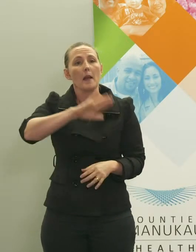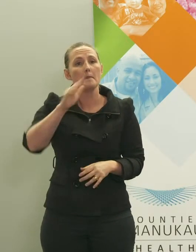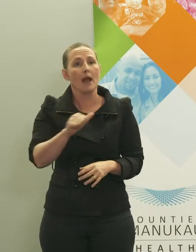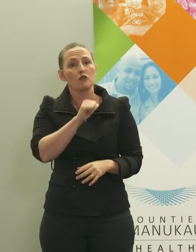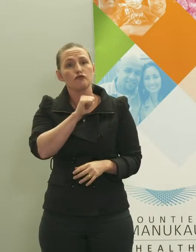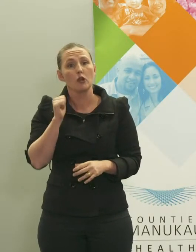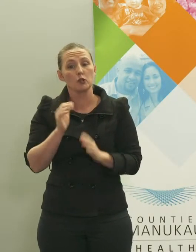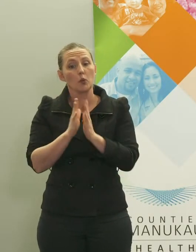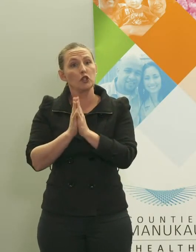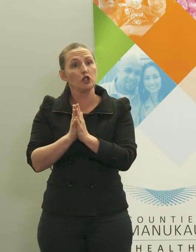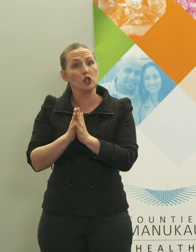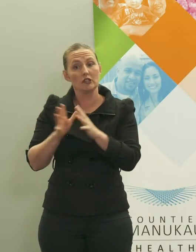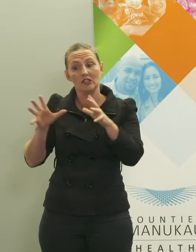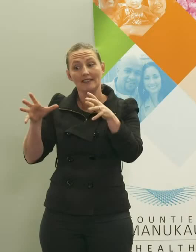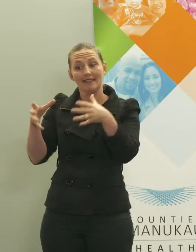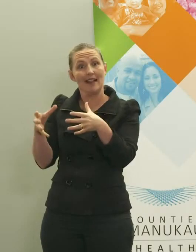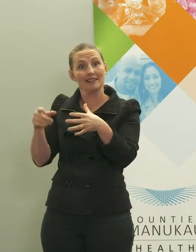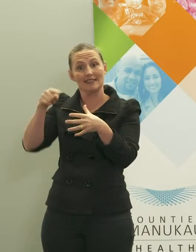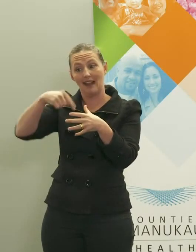church